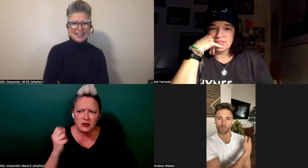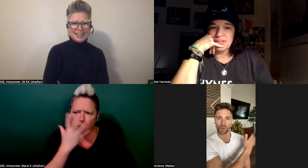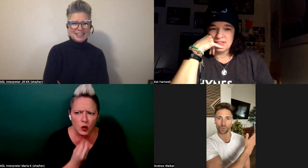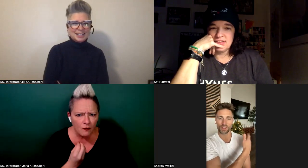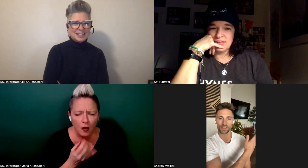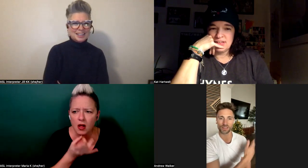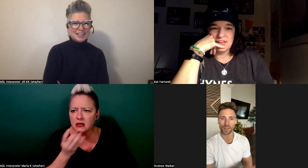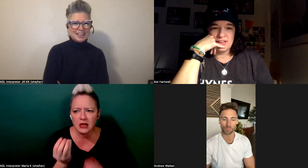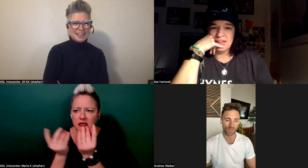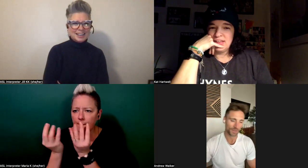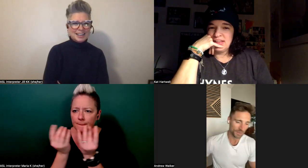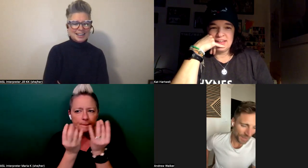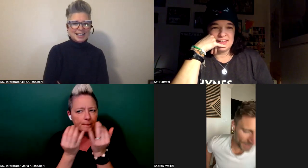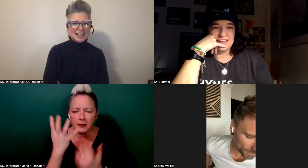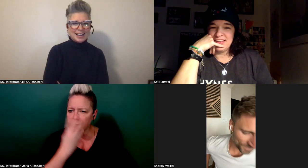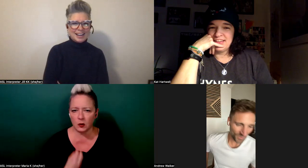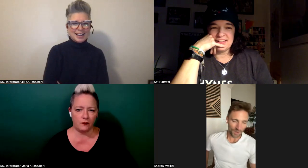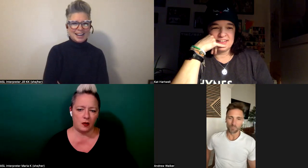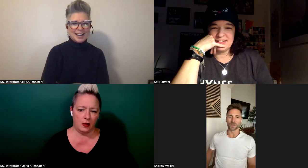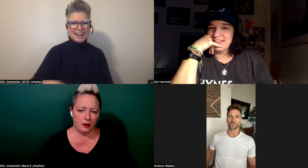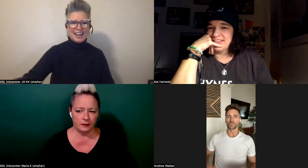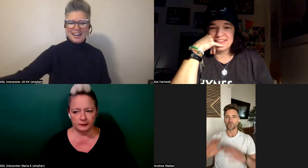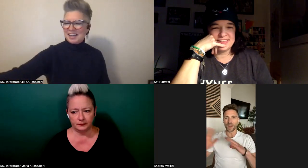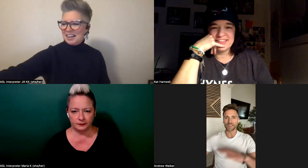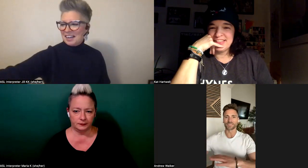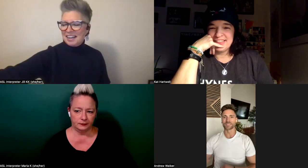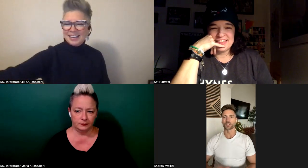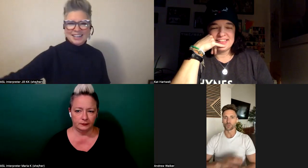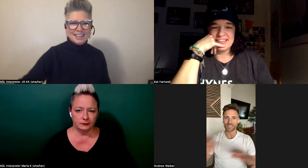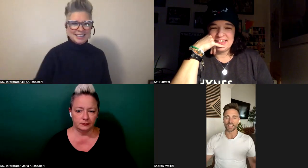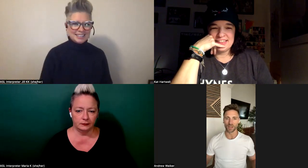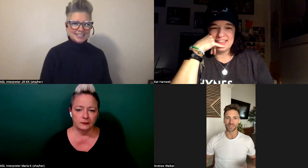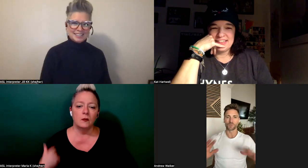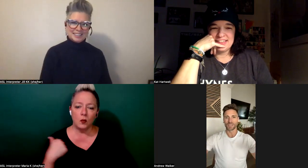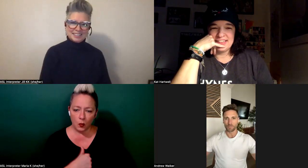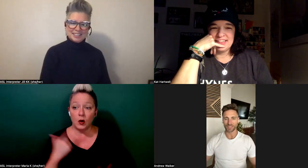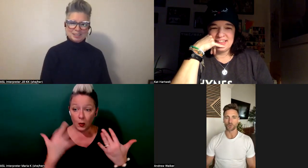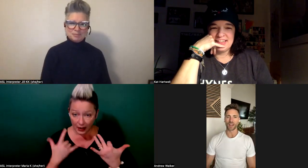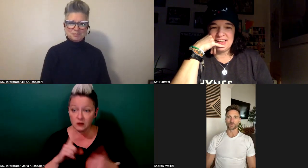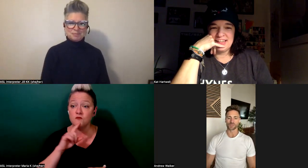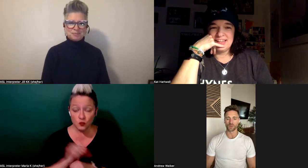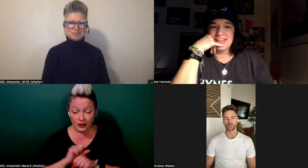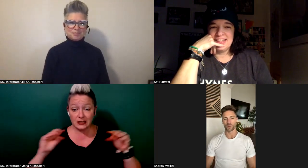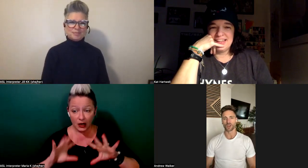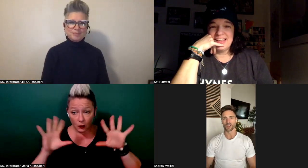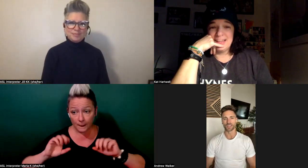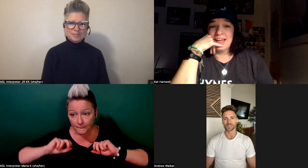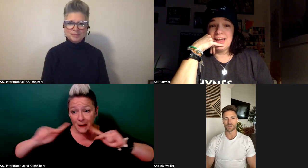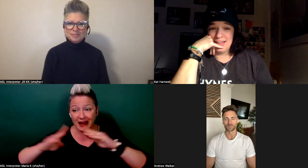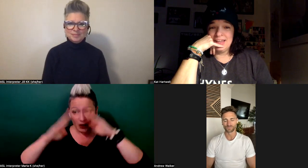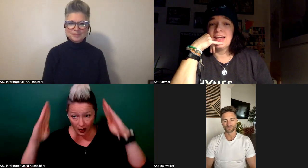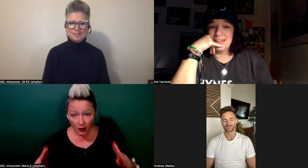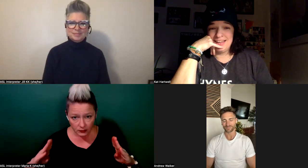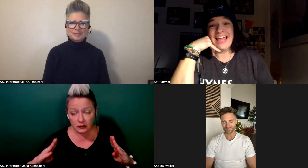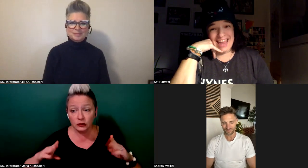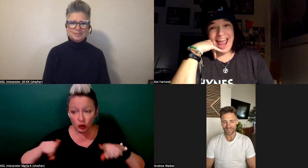lights up. The whole thing lights up. But we're waiting to really decorate when we get back into our house over the holidays.